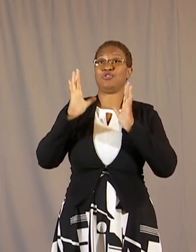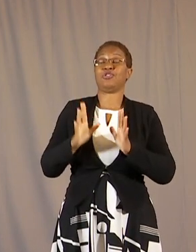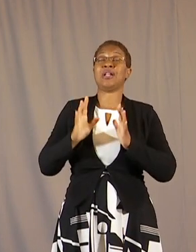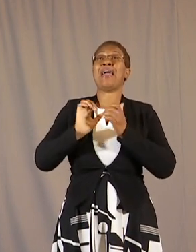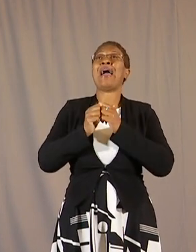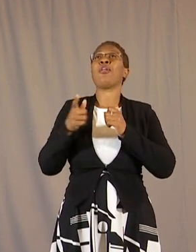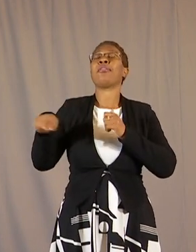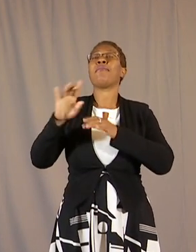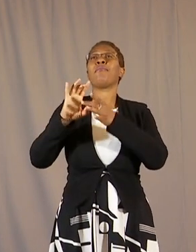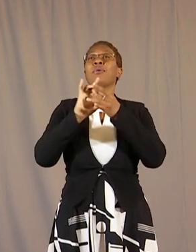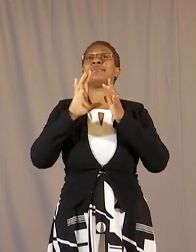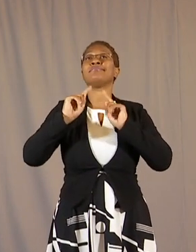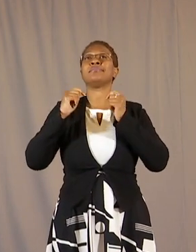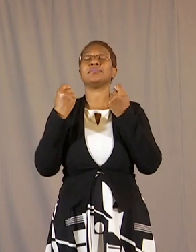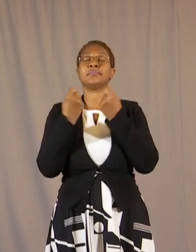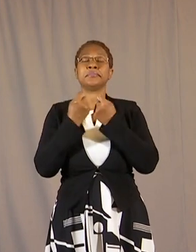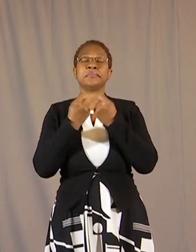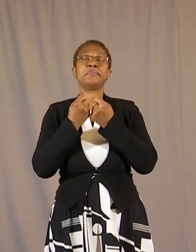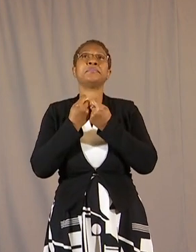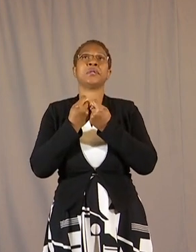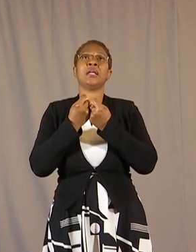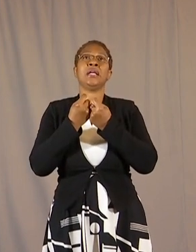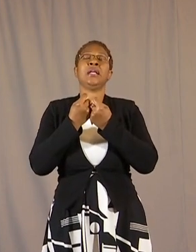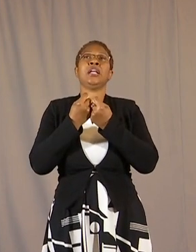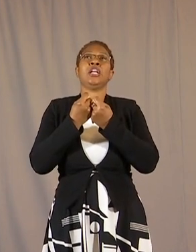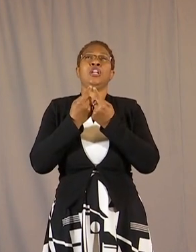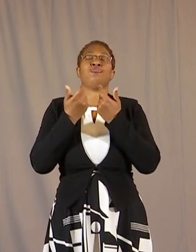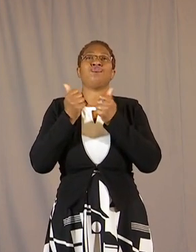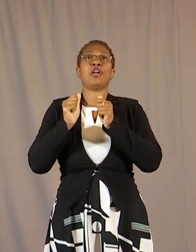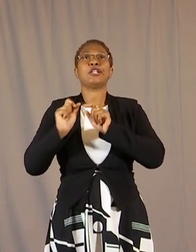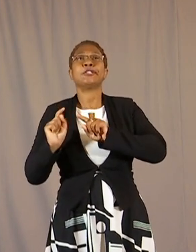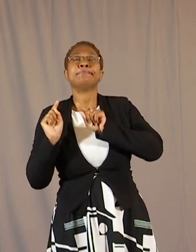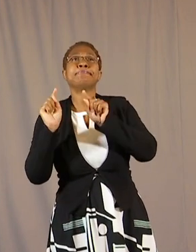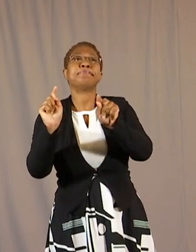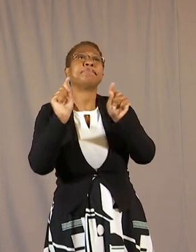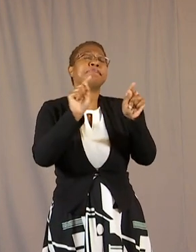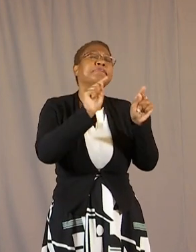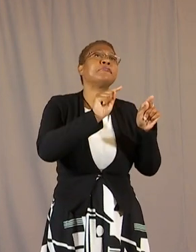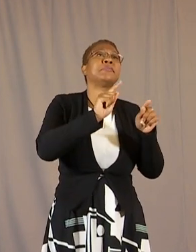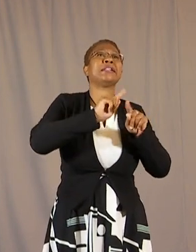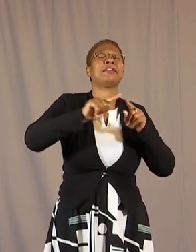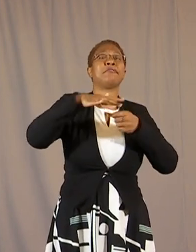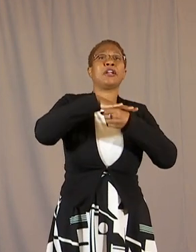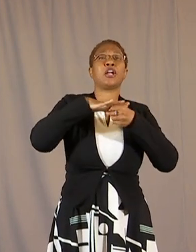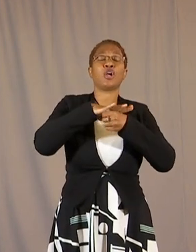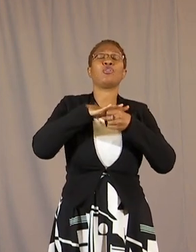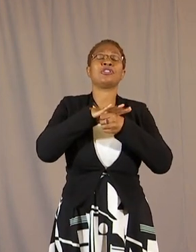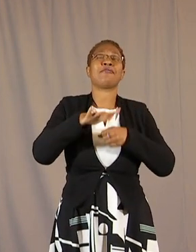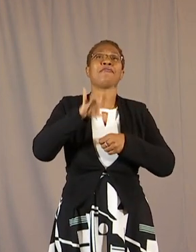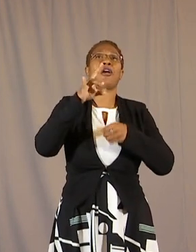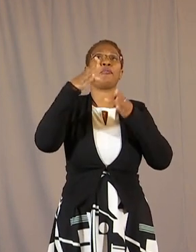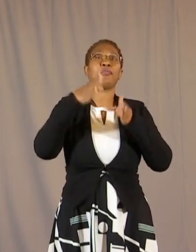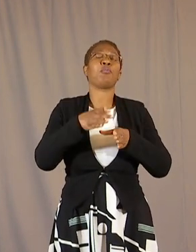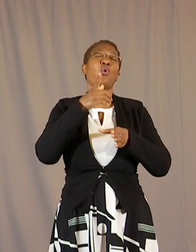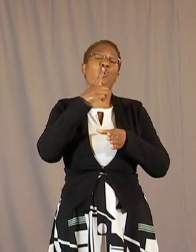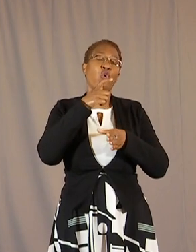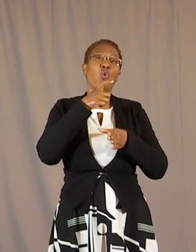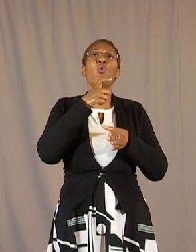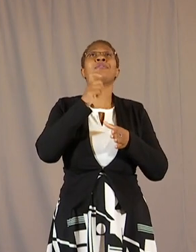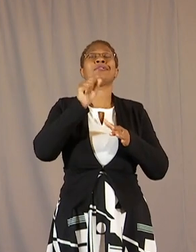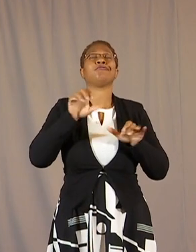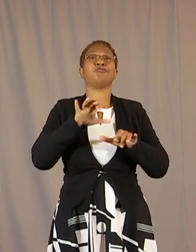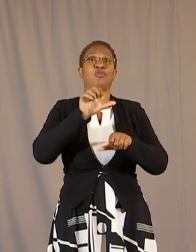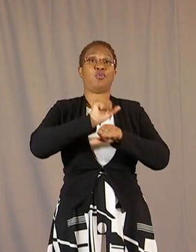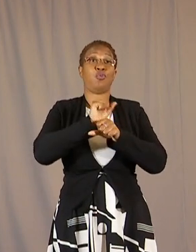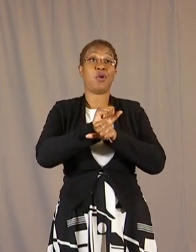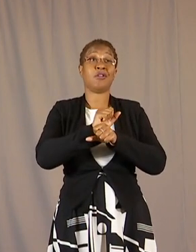to find trusted messengers, someone who could fill the gap. It was by going to those places where the community